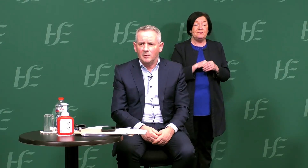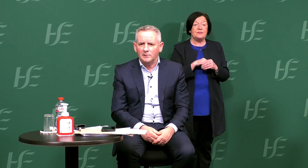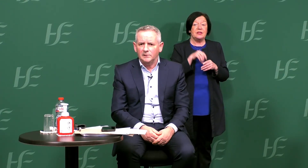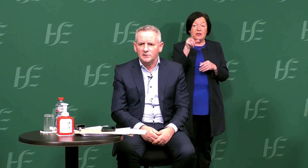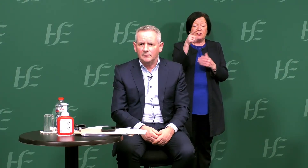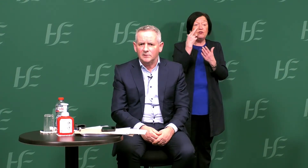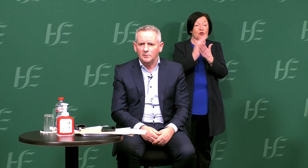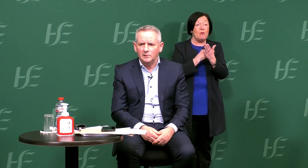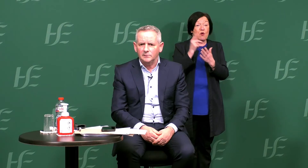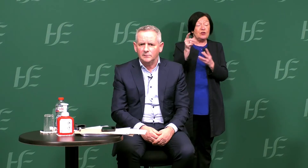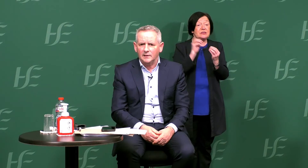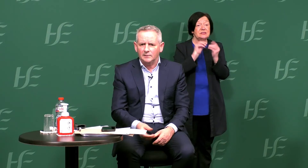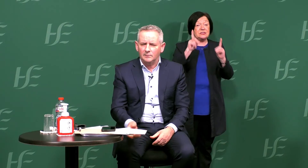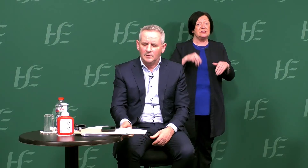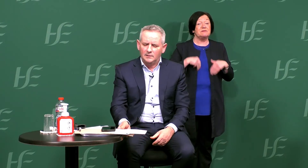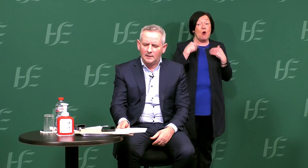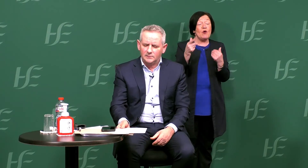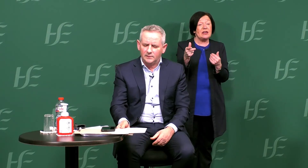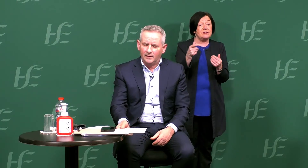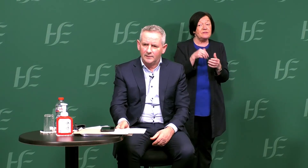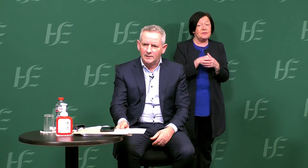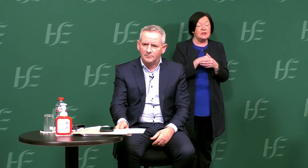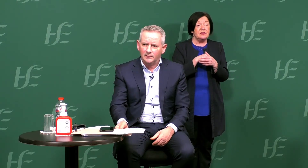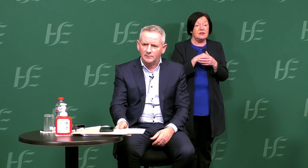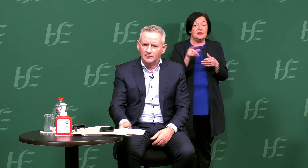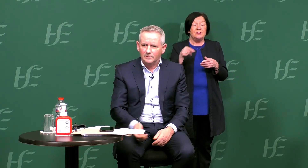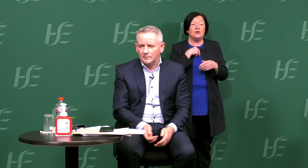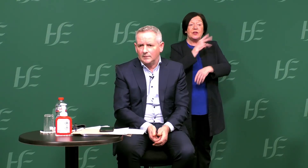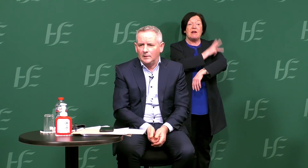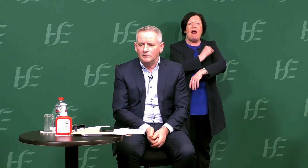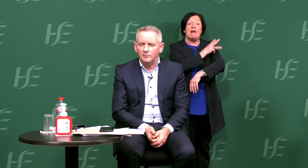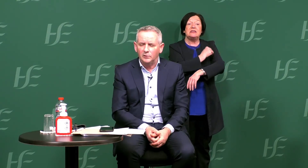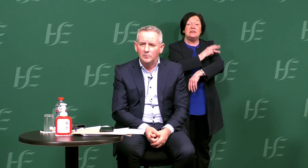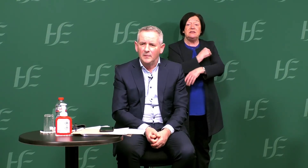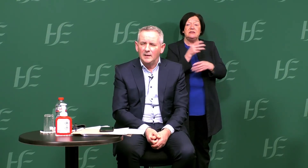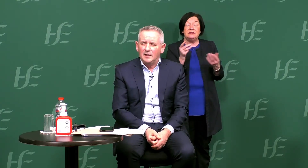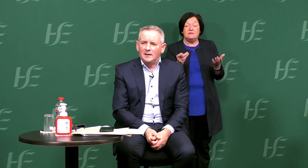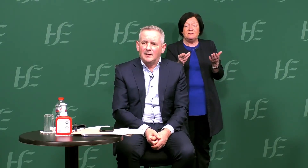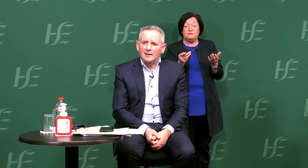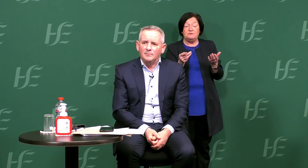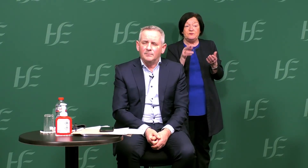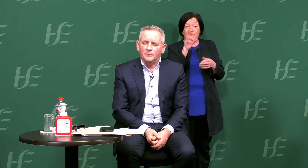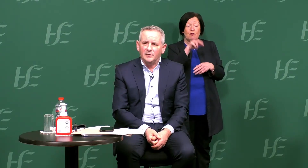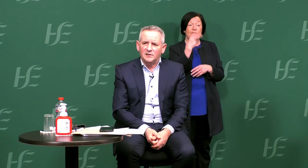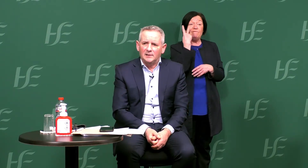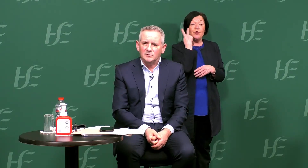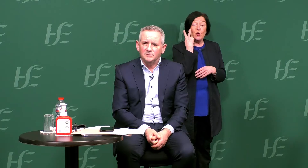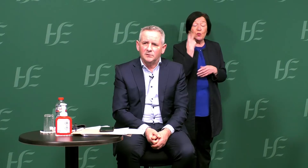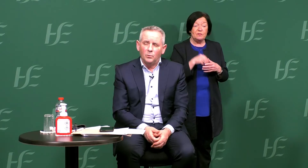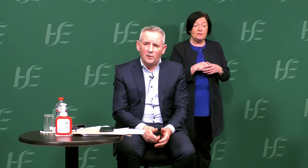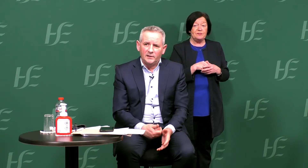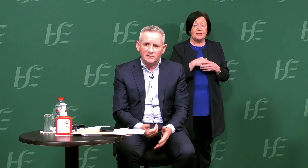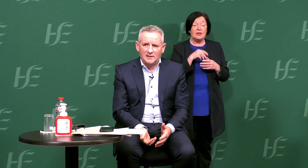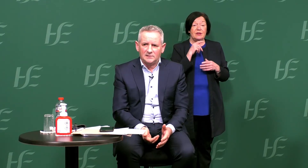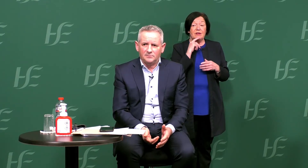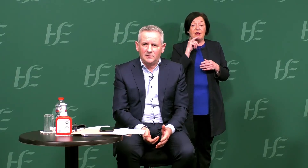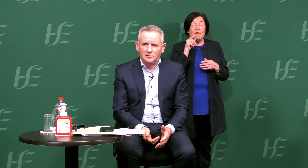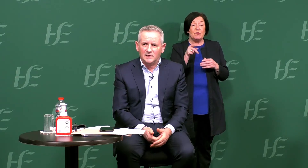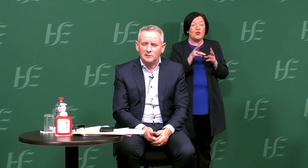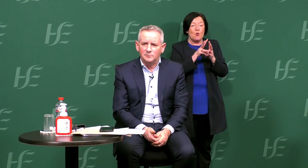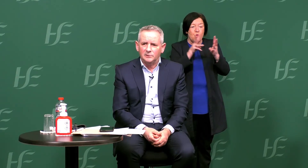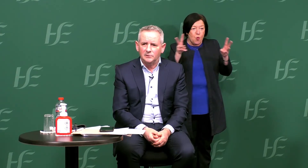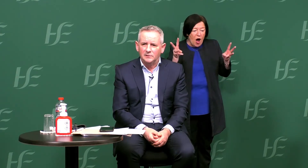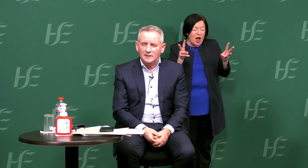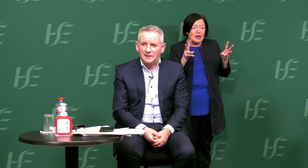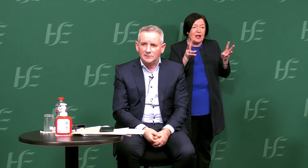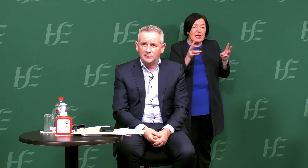you've been reporting on yourself this morning, to the Gardaí for review. But in terms of the wider sets of issues